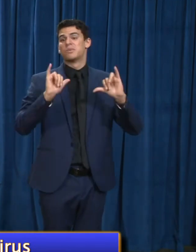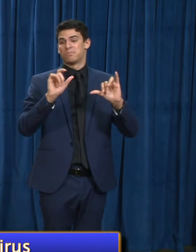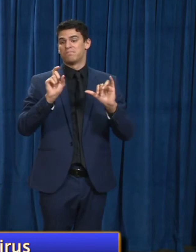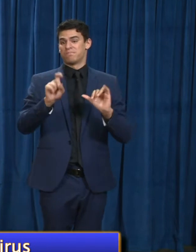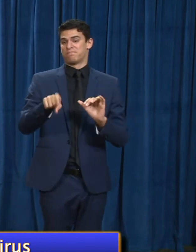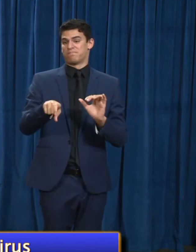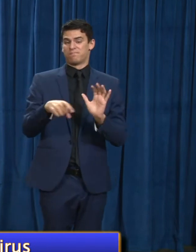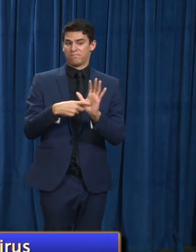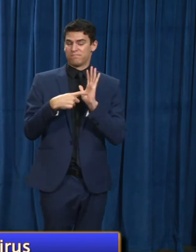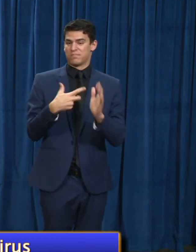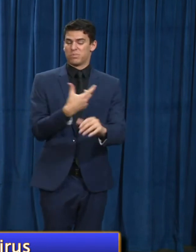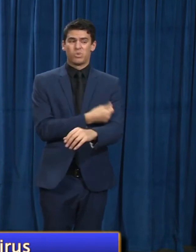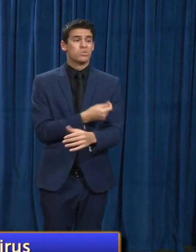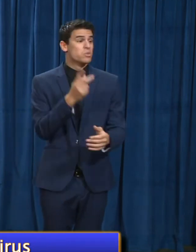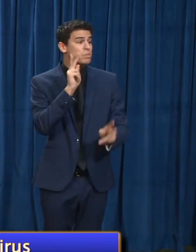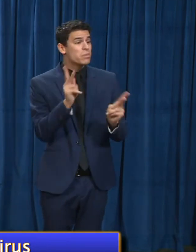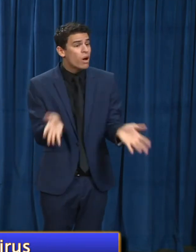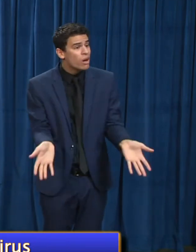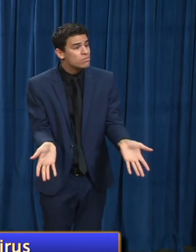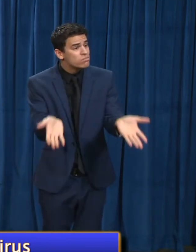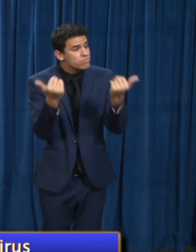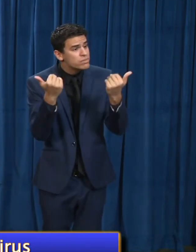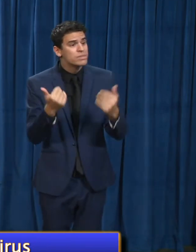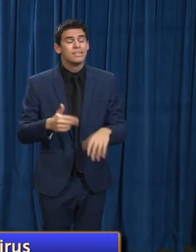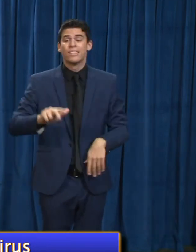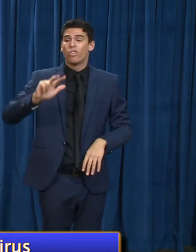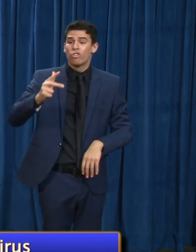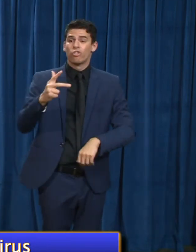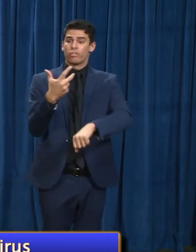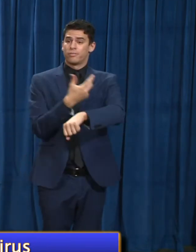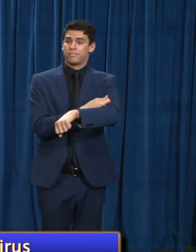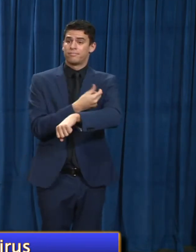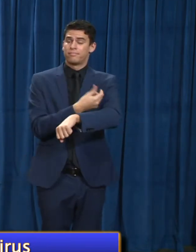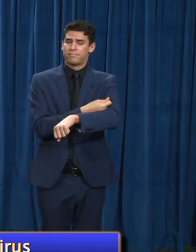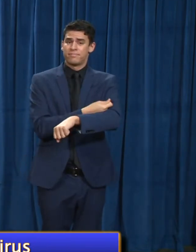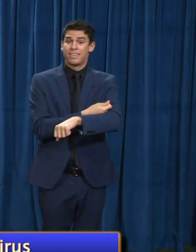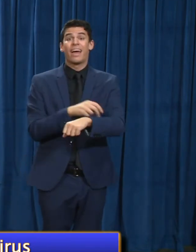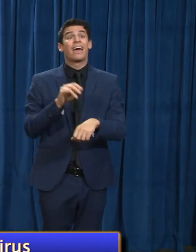the boosters and get their second dose if they need it.